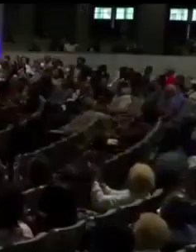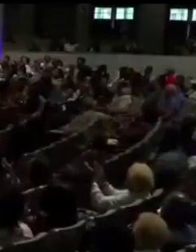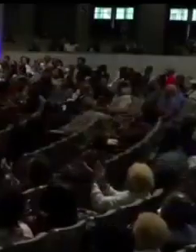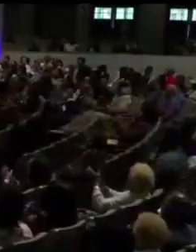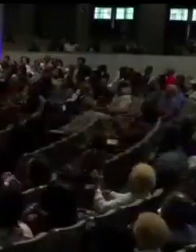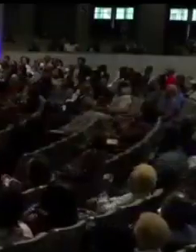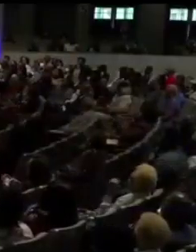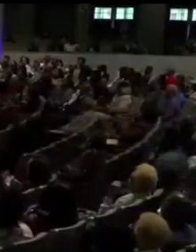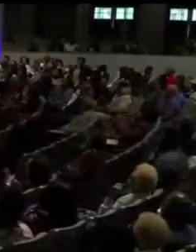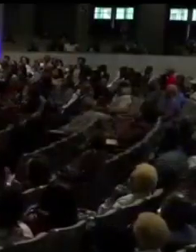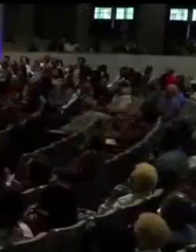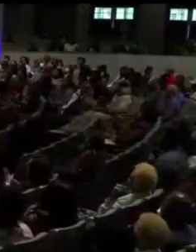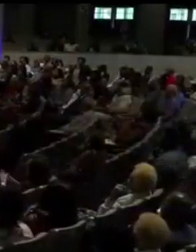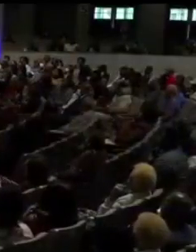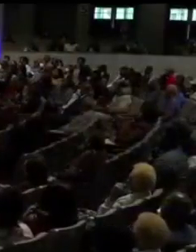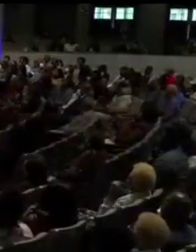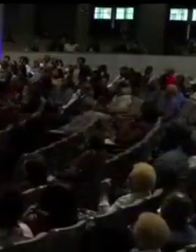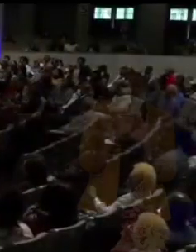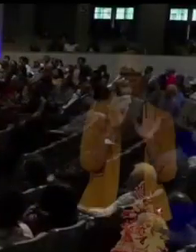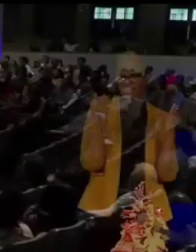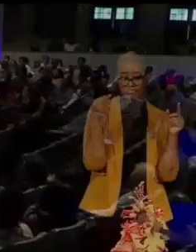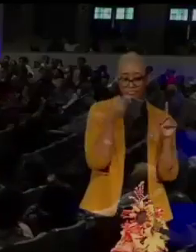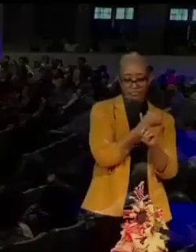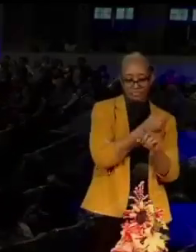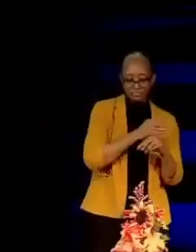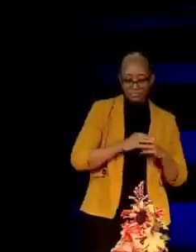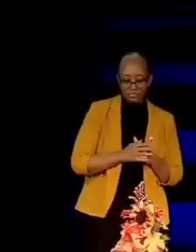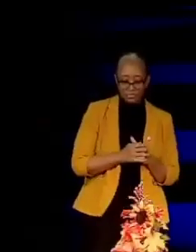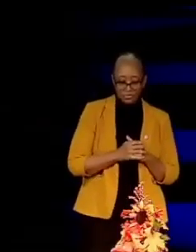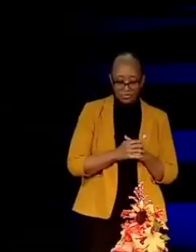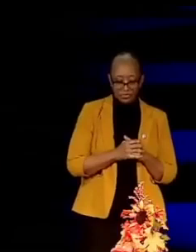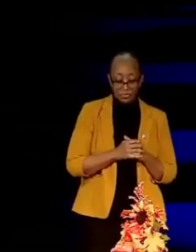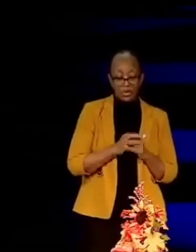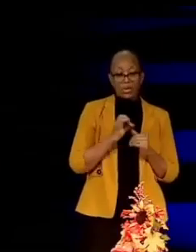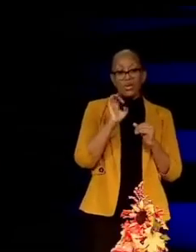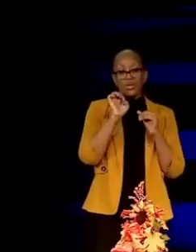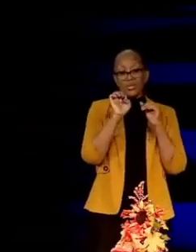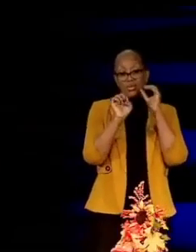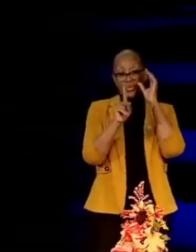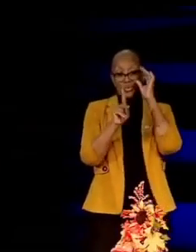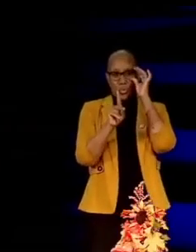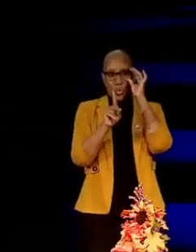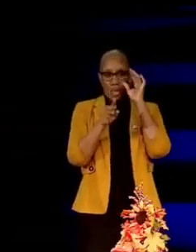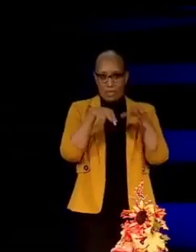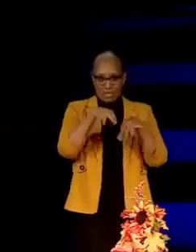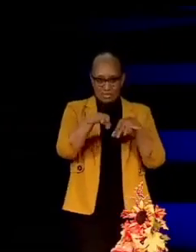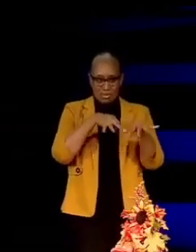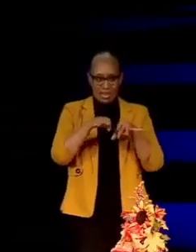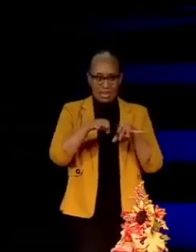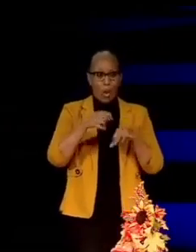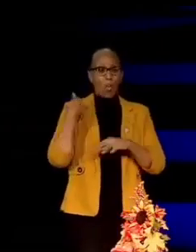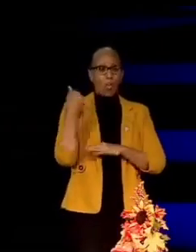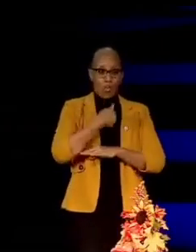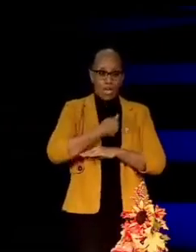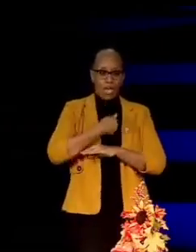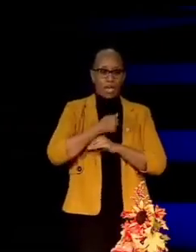your name on it. This brings me to the next, because we slow